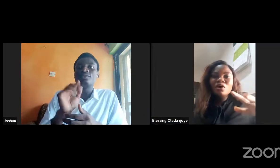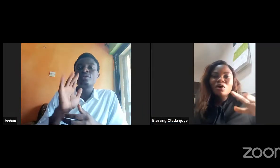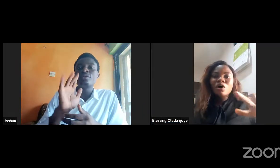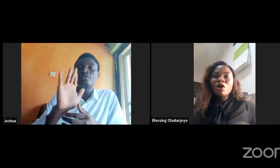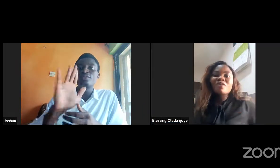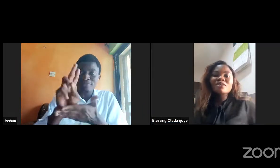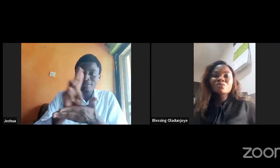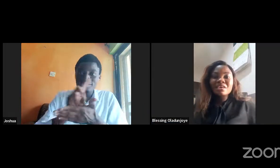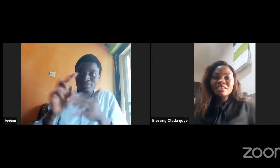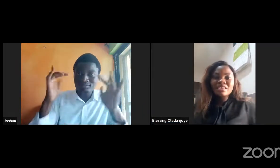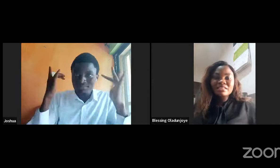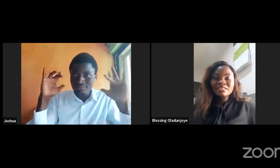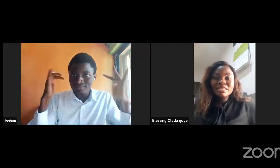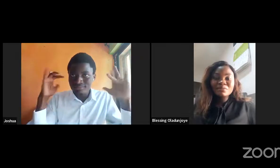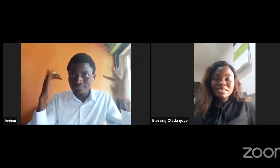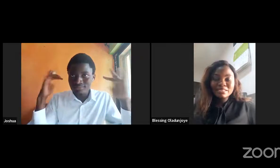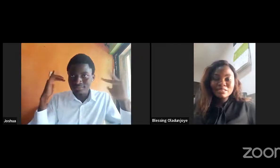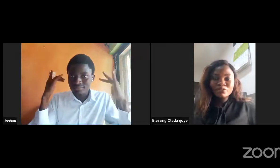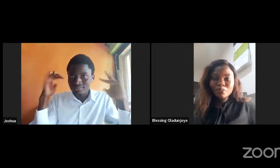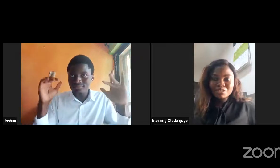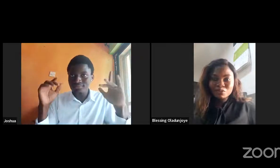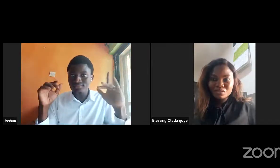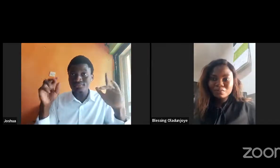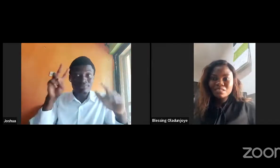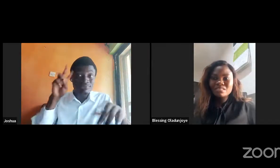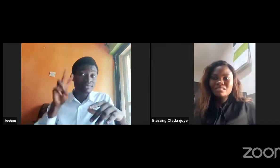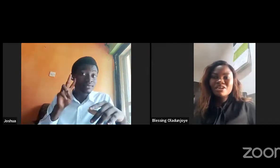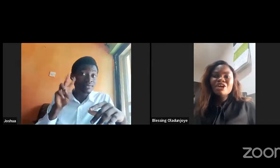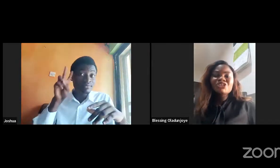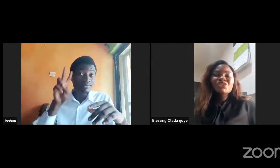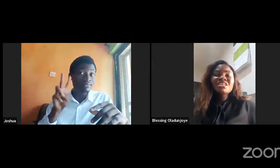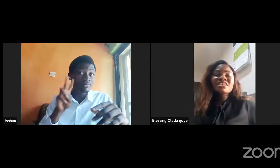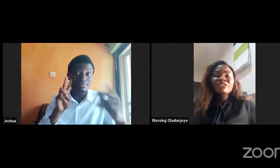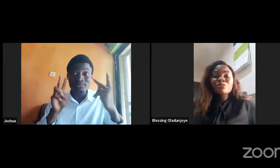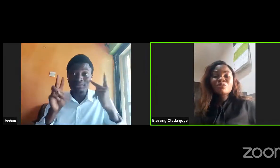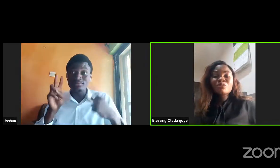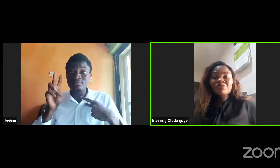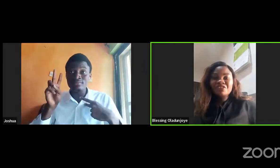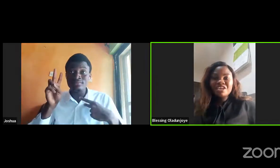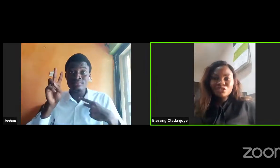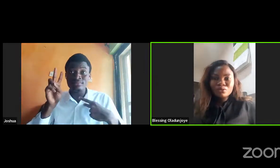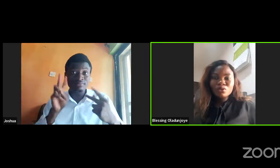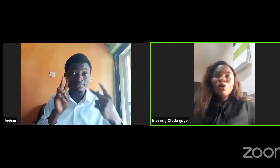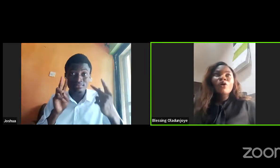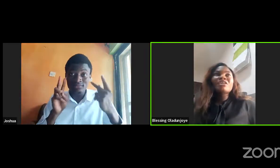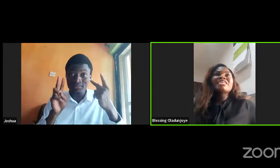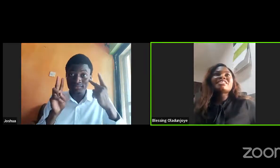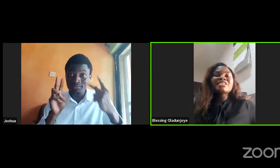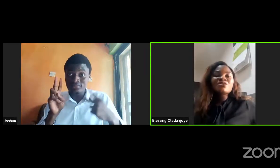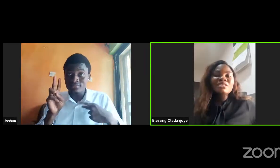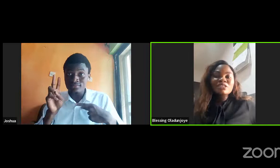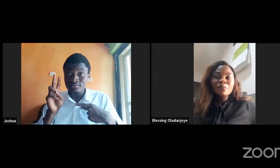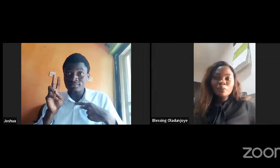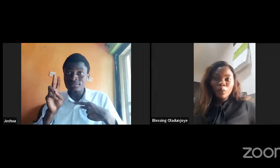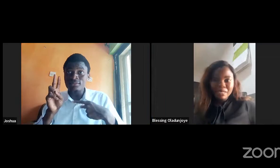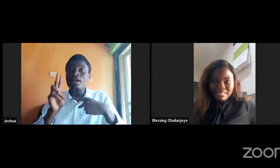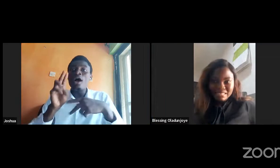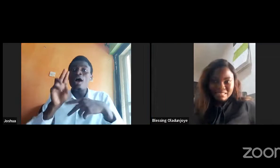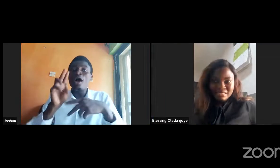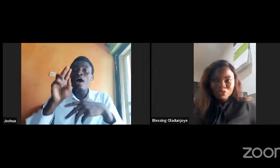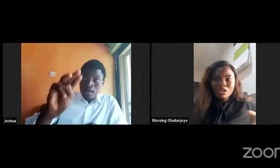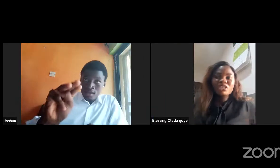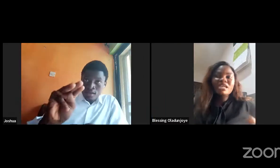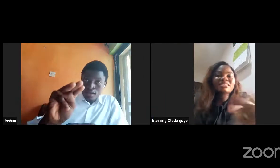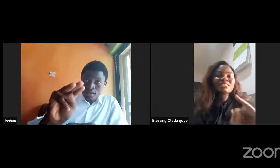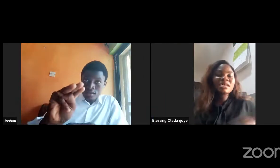needs of disability. Do you think there should be set up new?